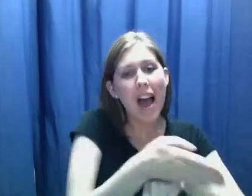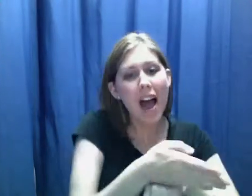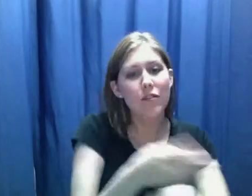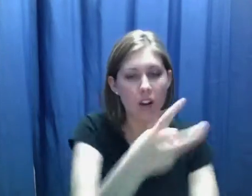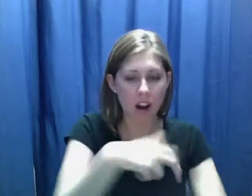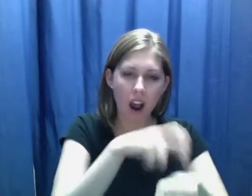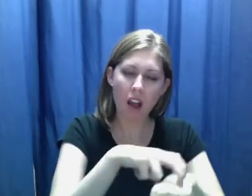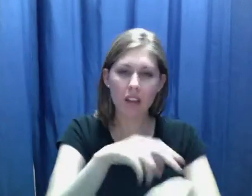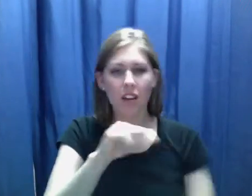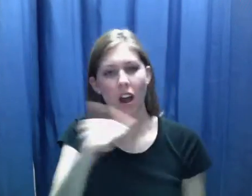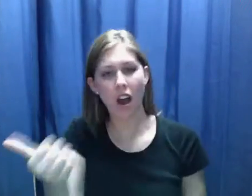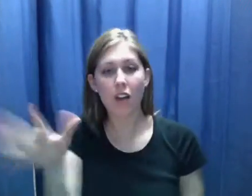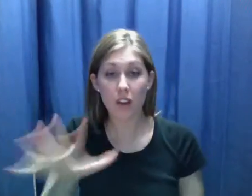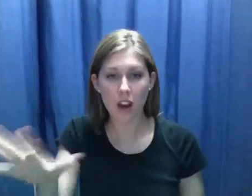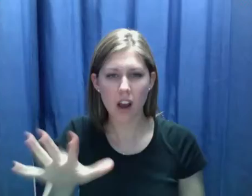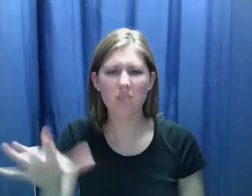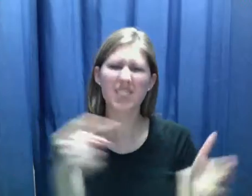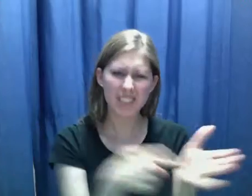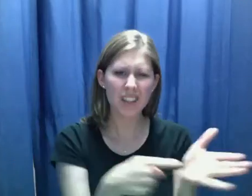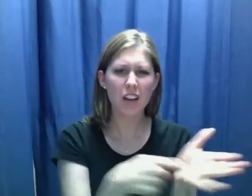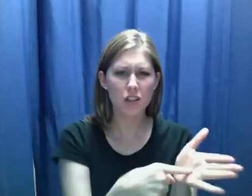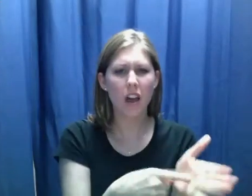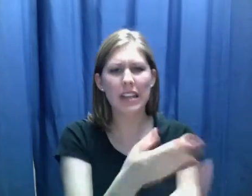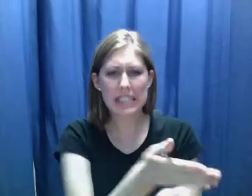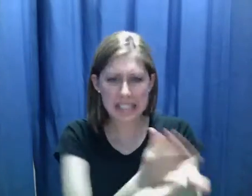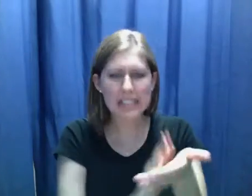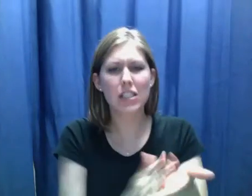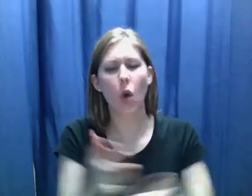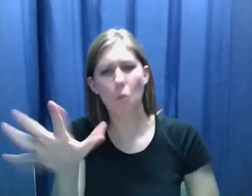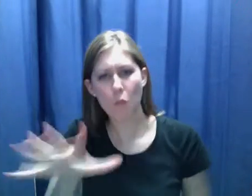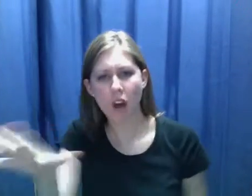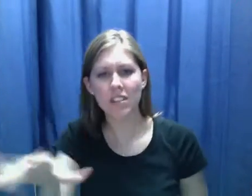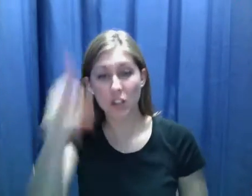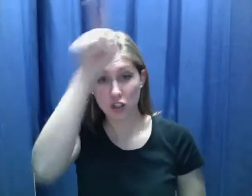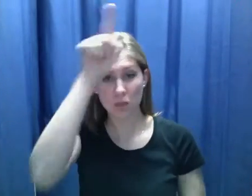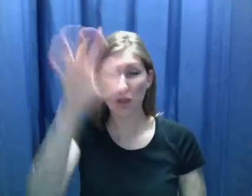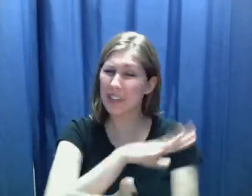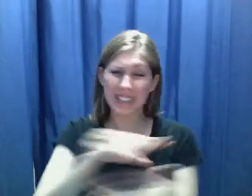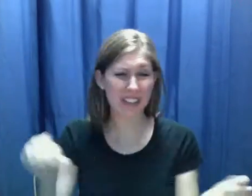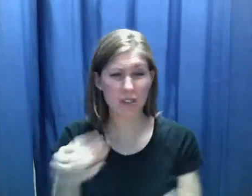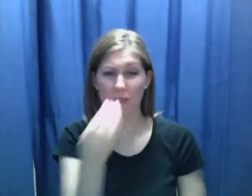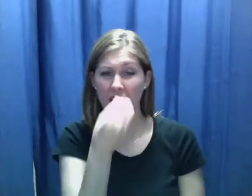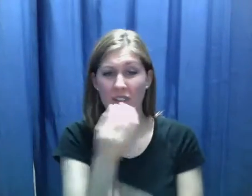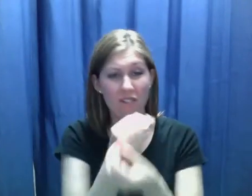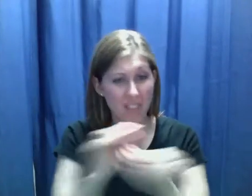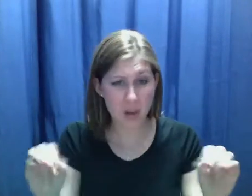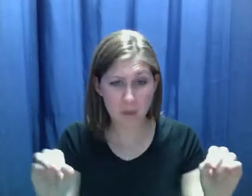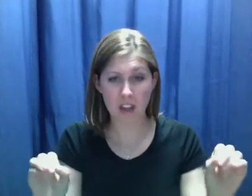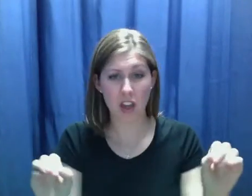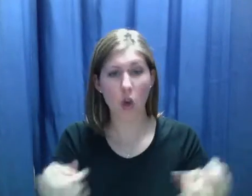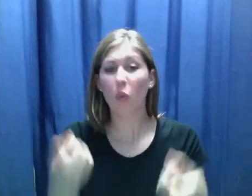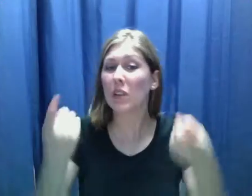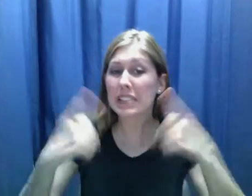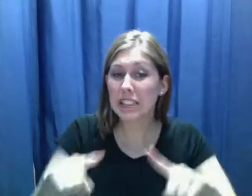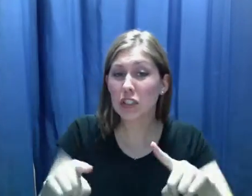areas, such as some provinces in Germany, were devastated by famine, resulting in about 1.4 million